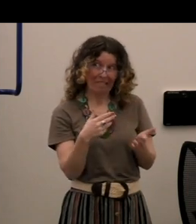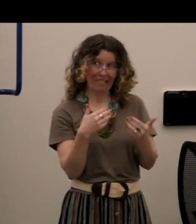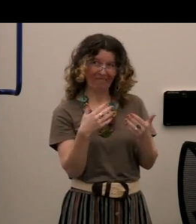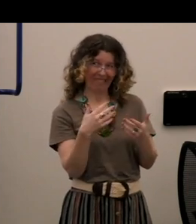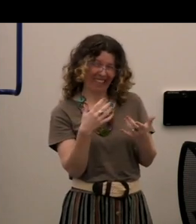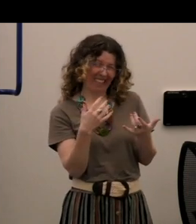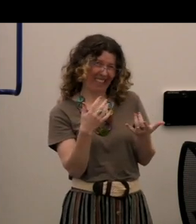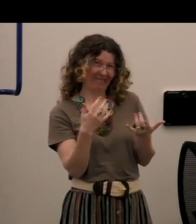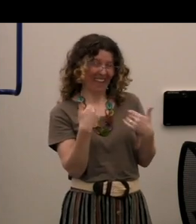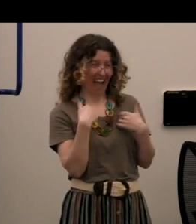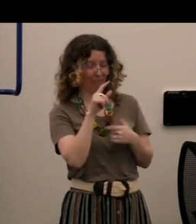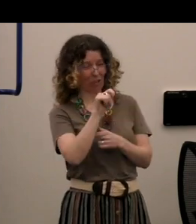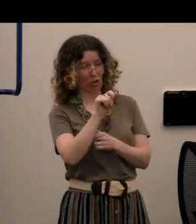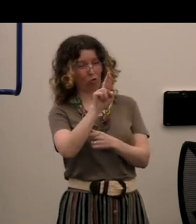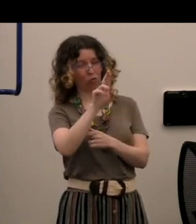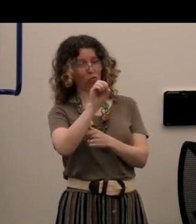are,